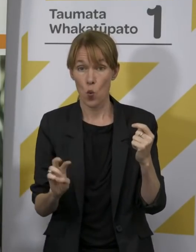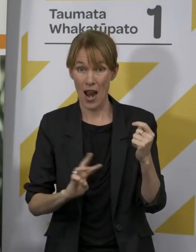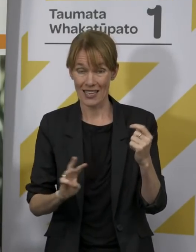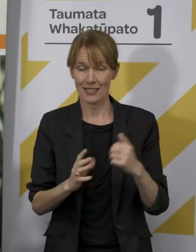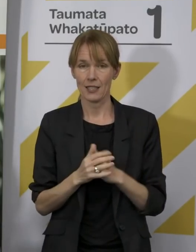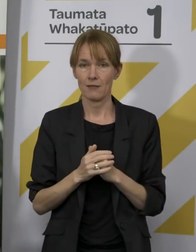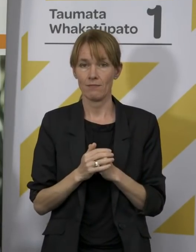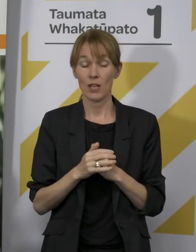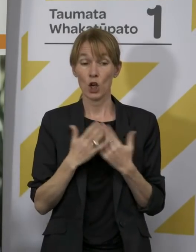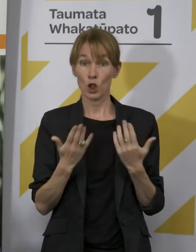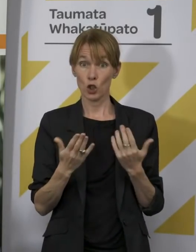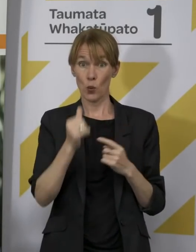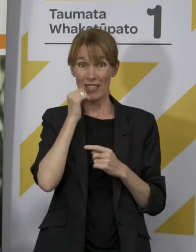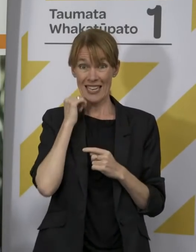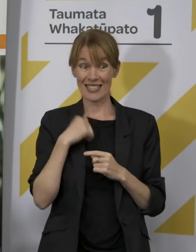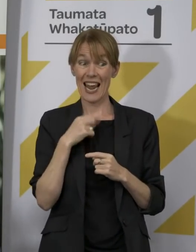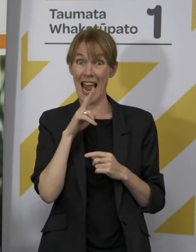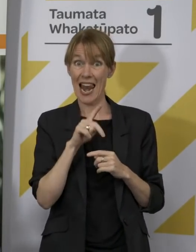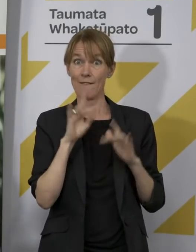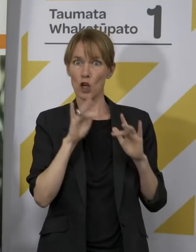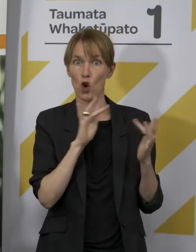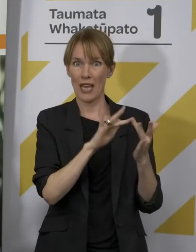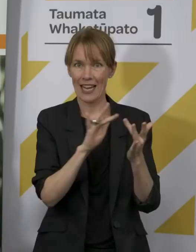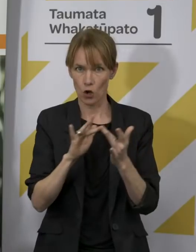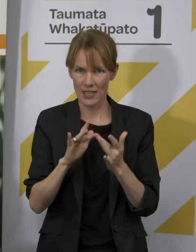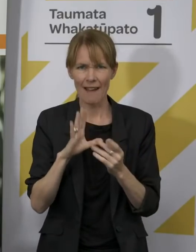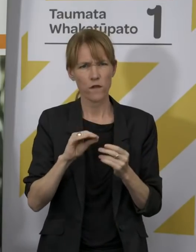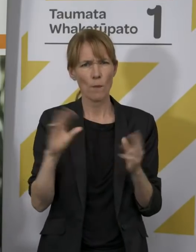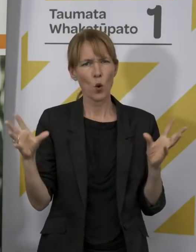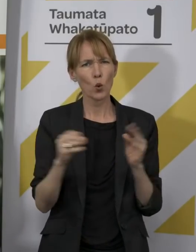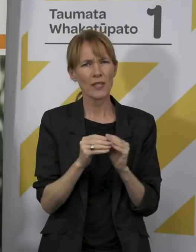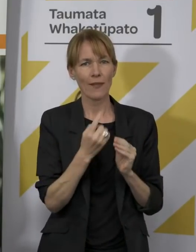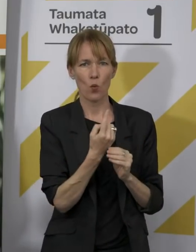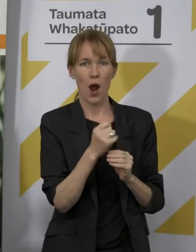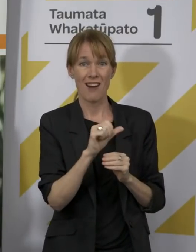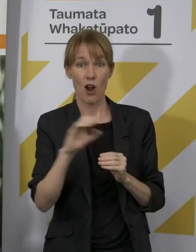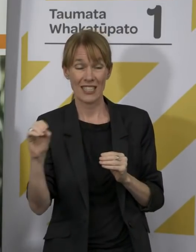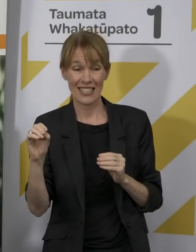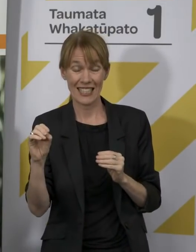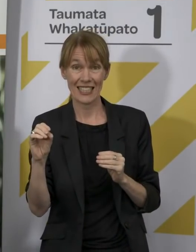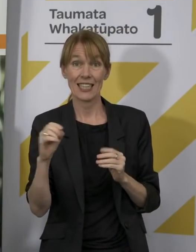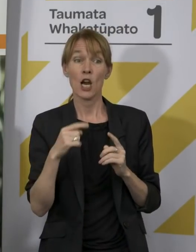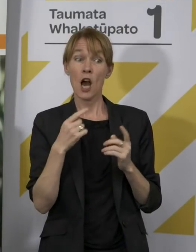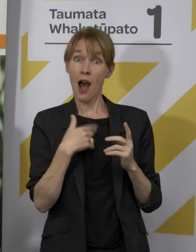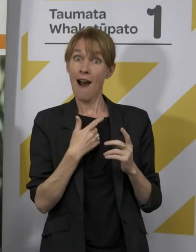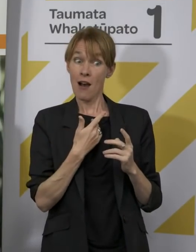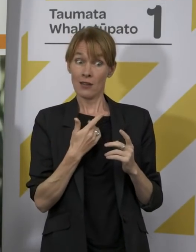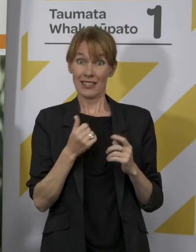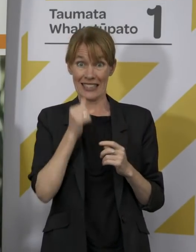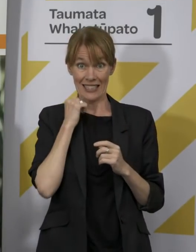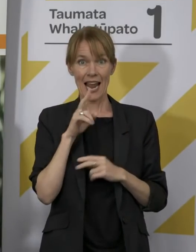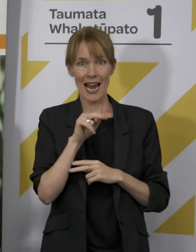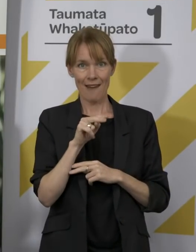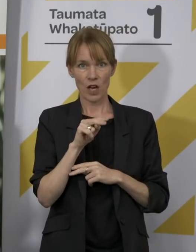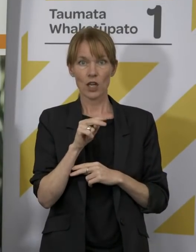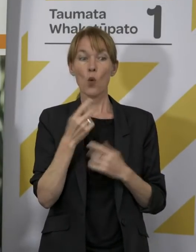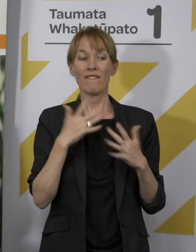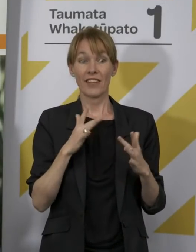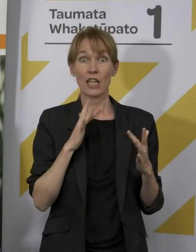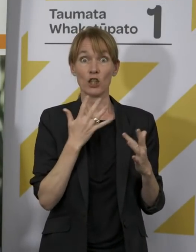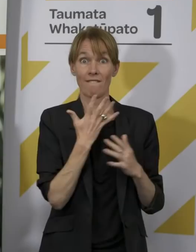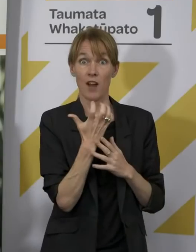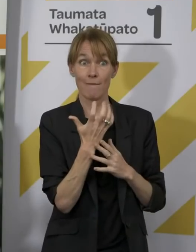of that 190, and of those 5 have now been further contacted and referred for testing.